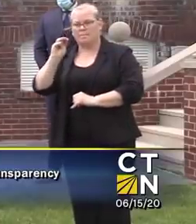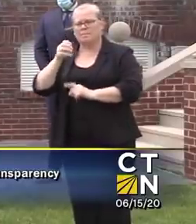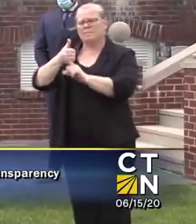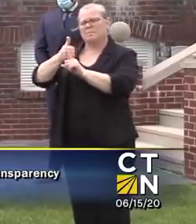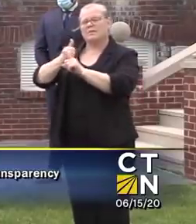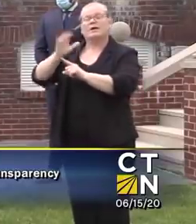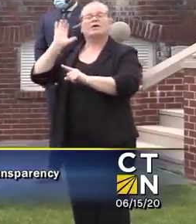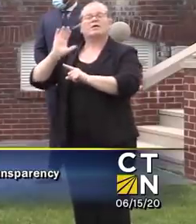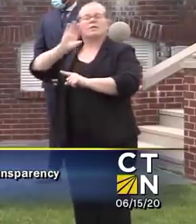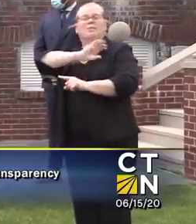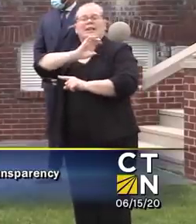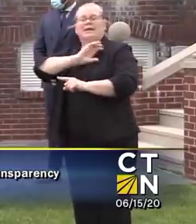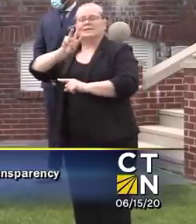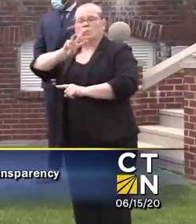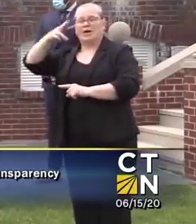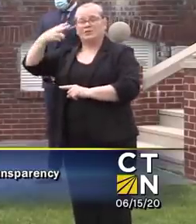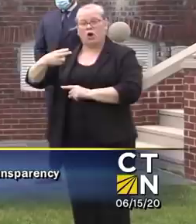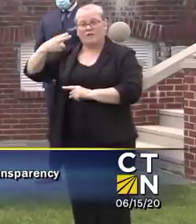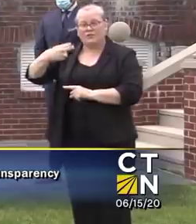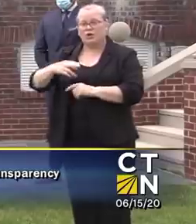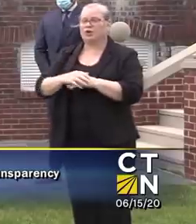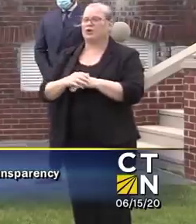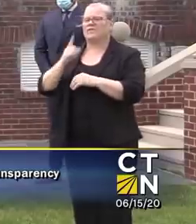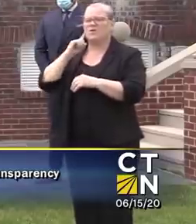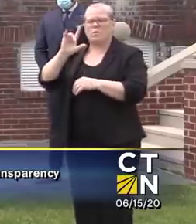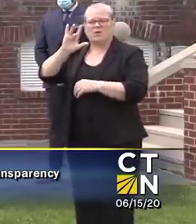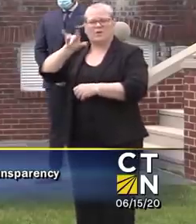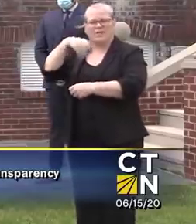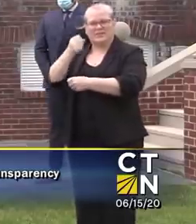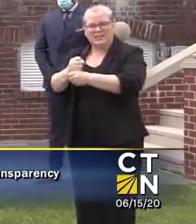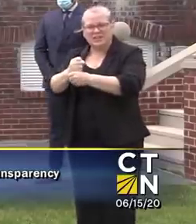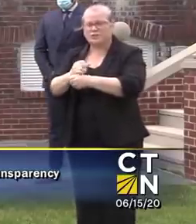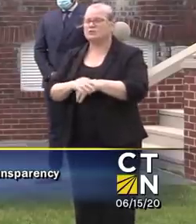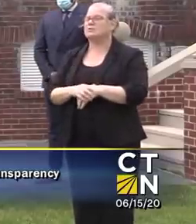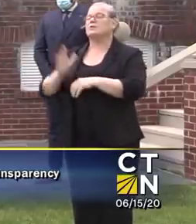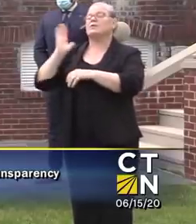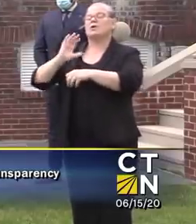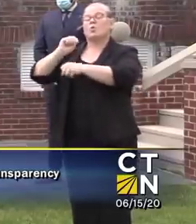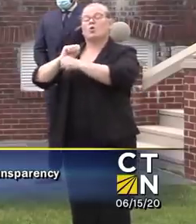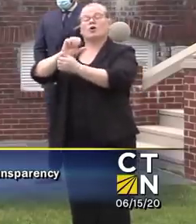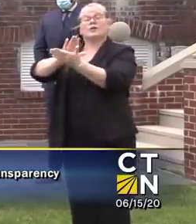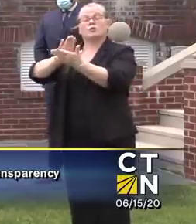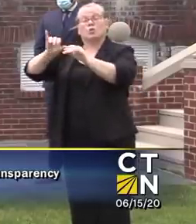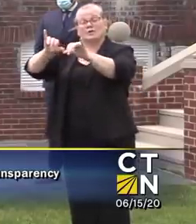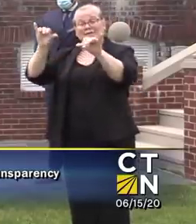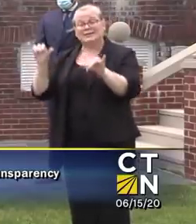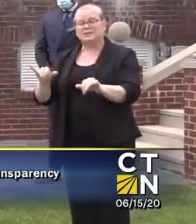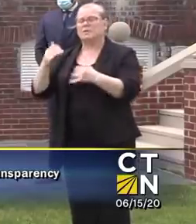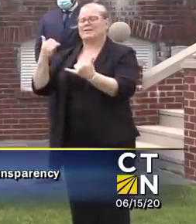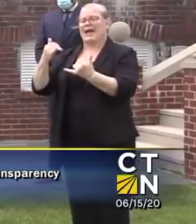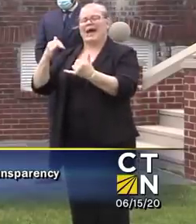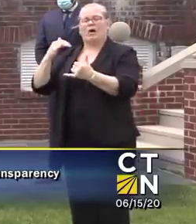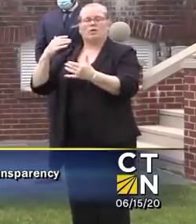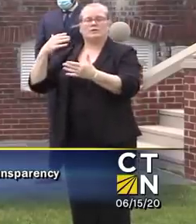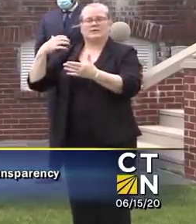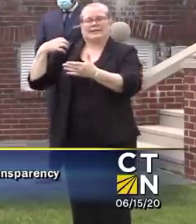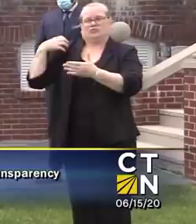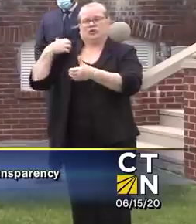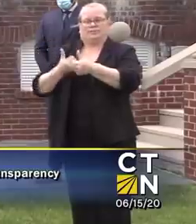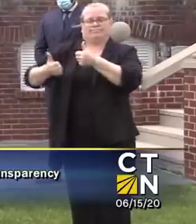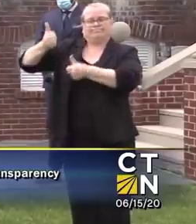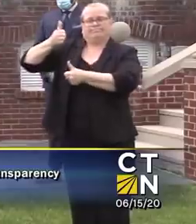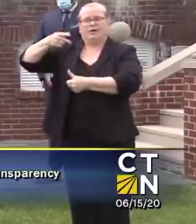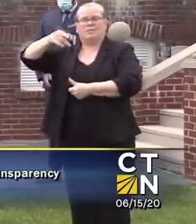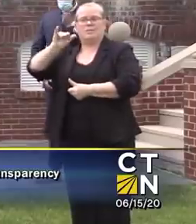West Hartford, also worked in the school system, and now is chairman of public safety. And after that, I get an opportunity to introduce to